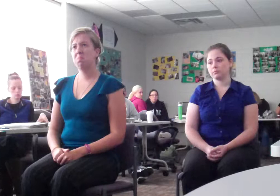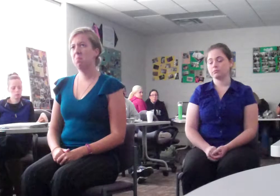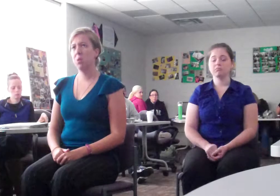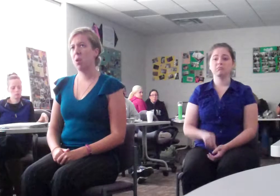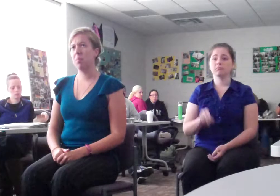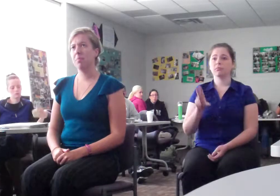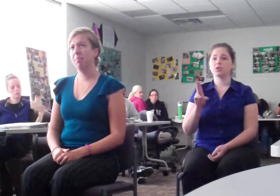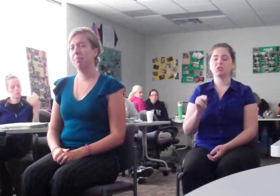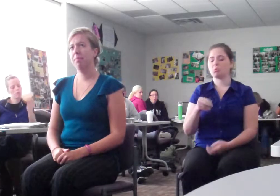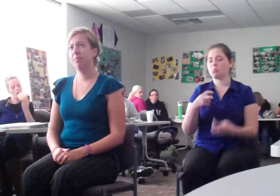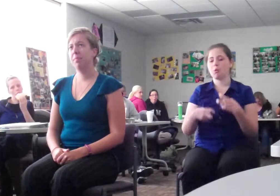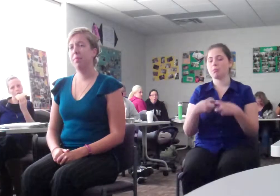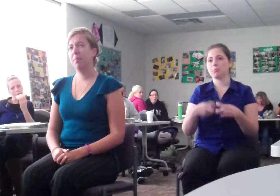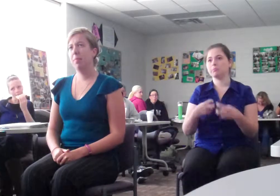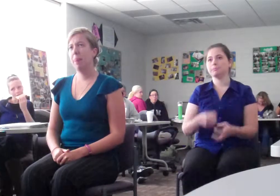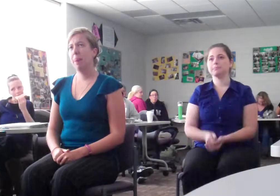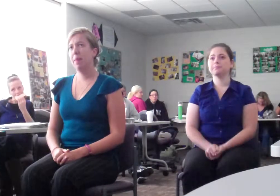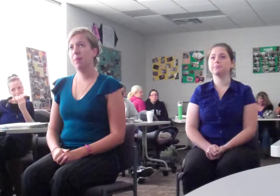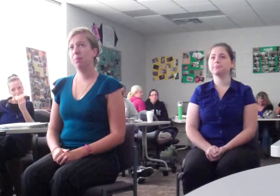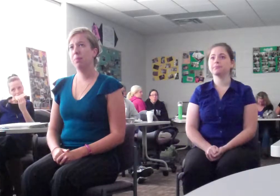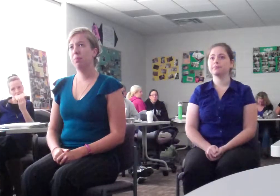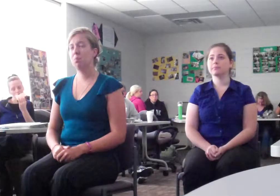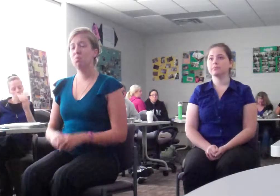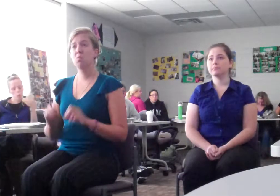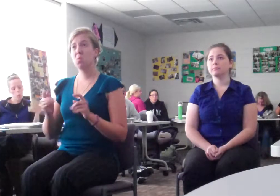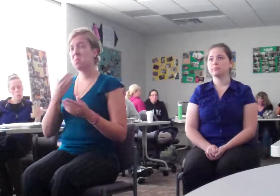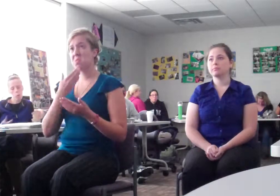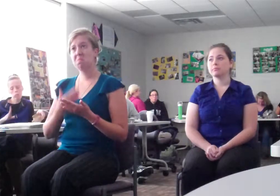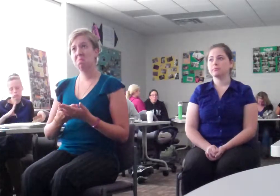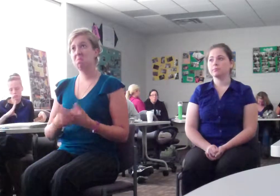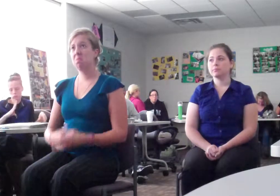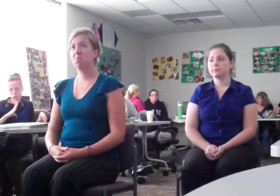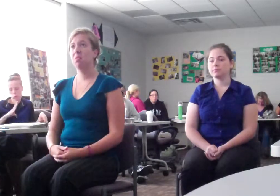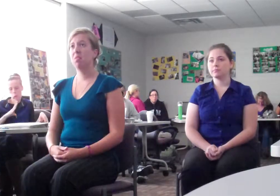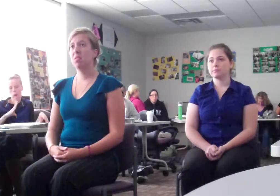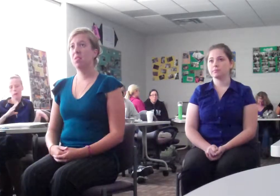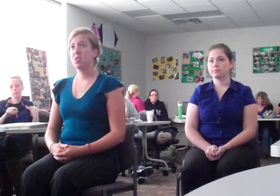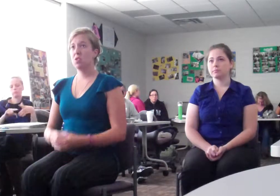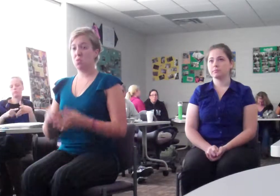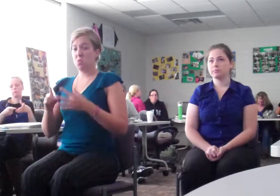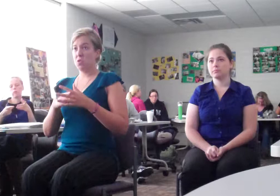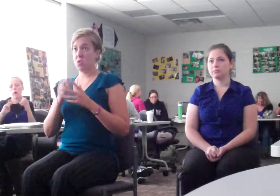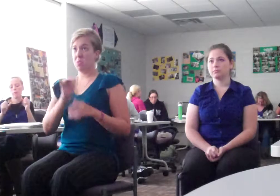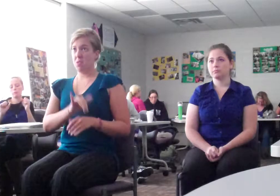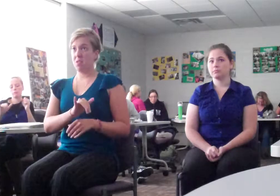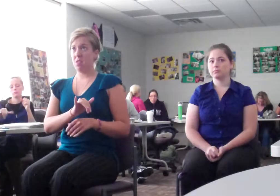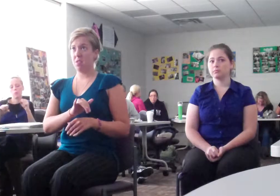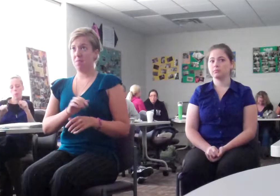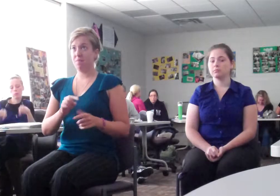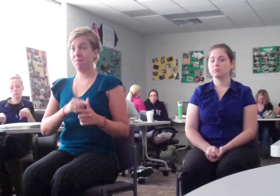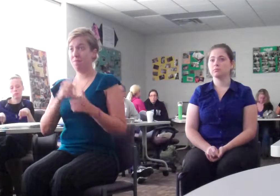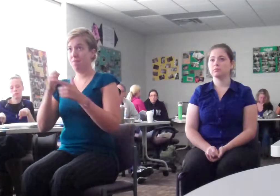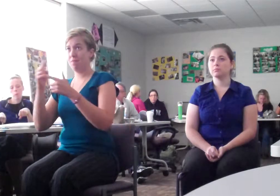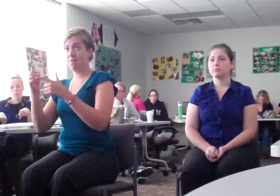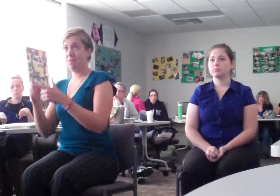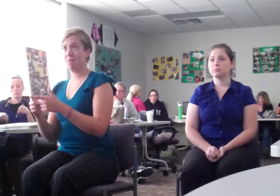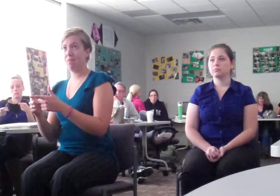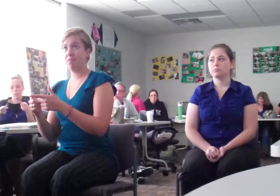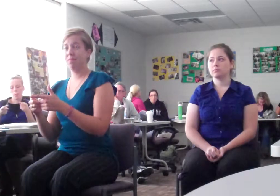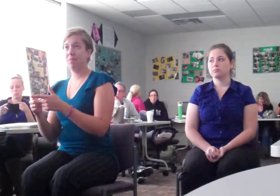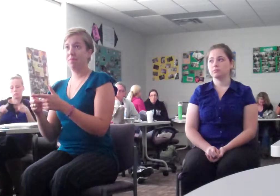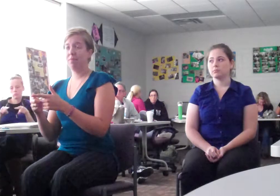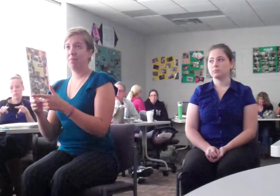No, no problem. Okay, fine. Well, we can start with that. Then what happens is